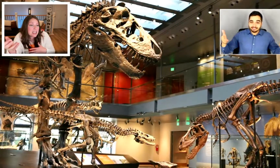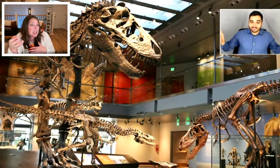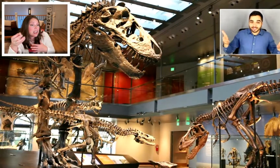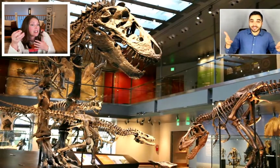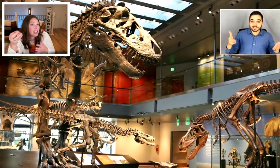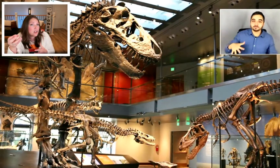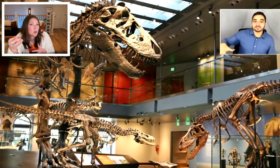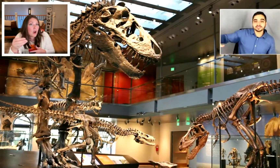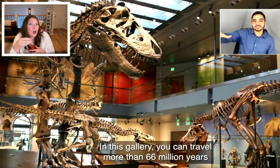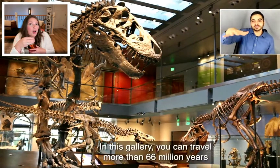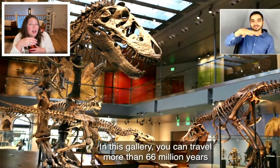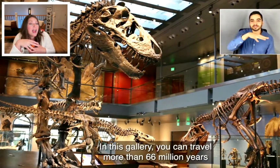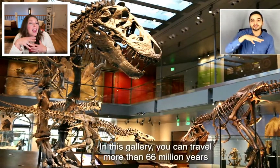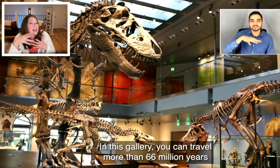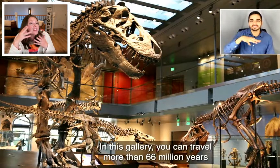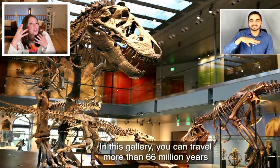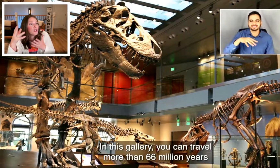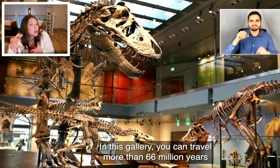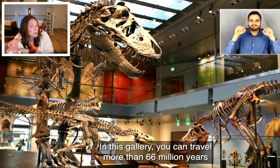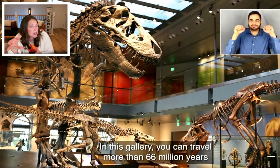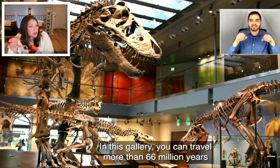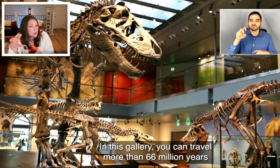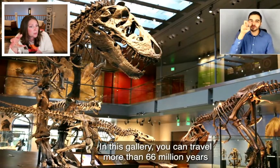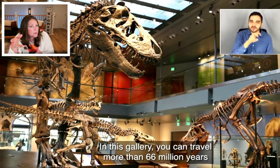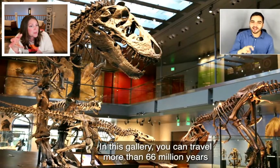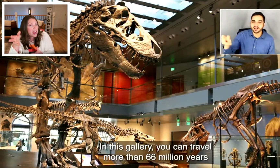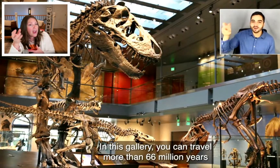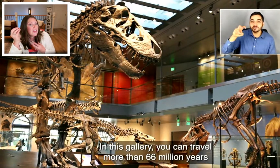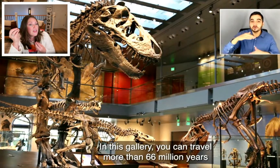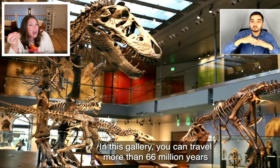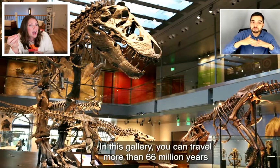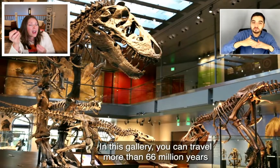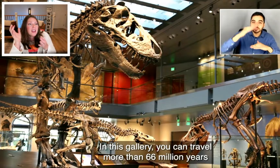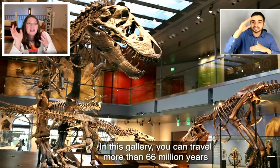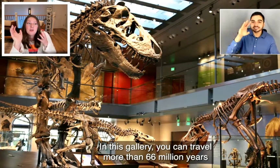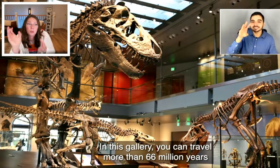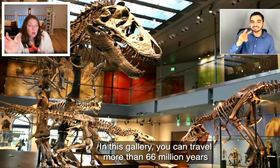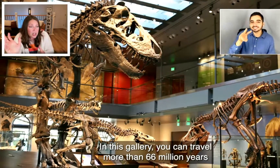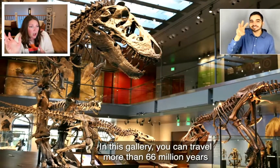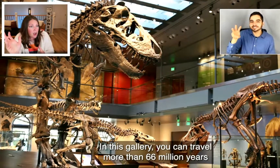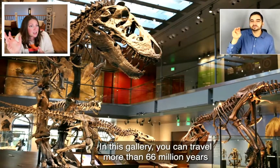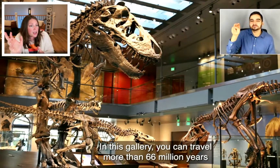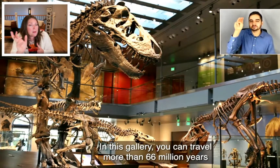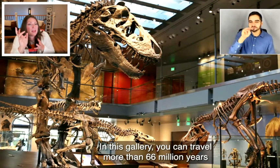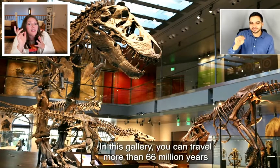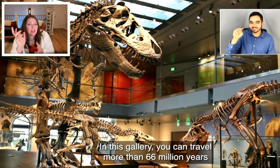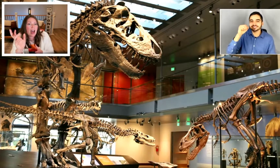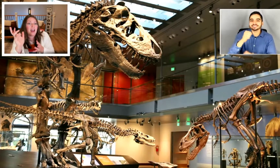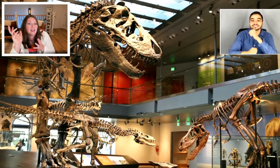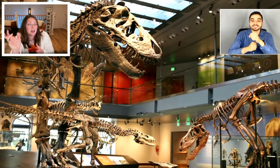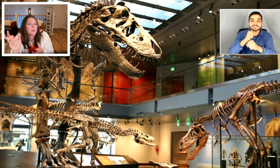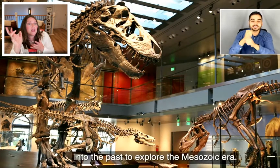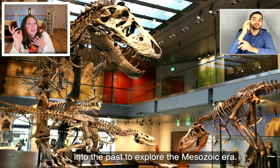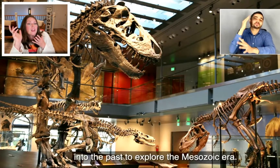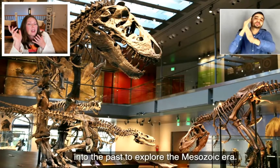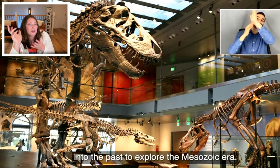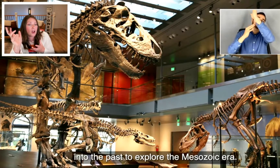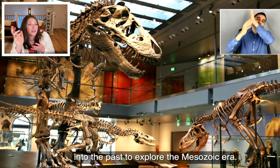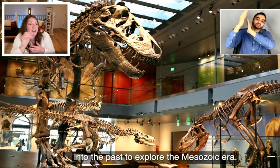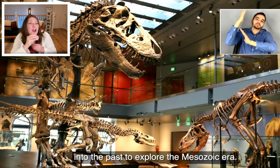see in Dinosaur Hall, and it's interpreted. That is pretty awesome that is something that is offered.